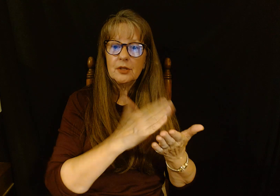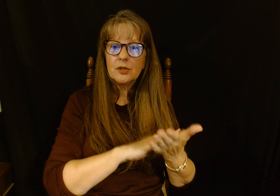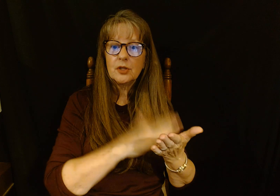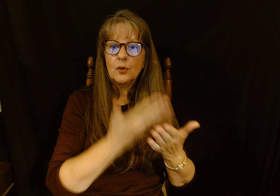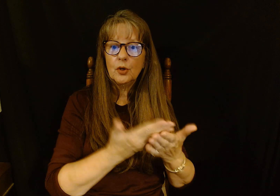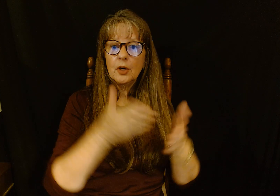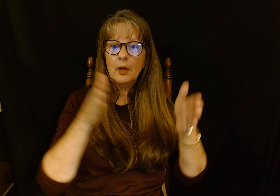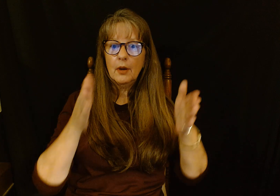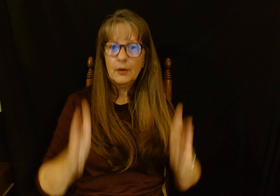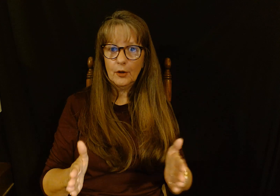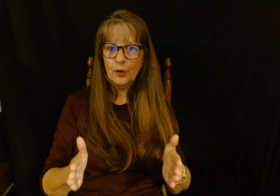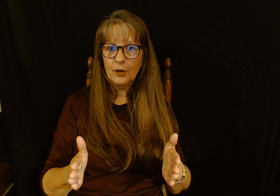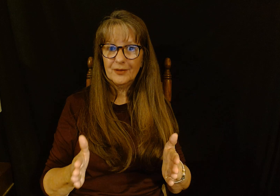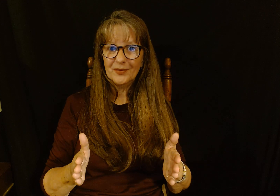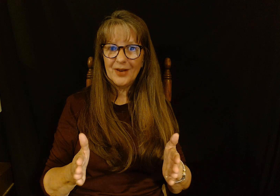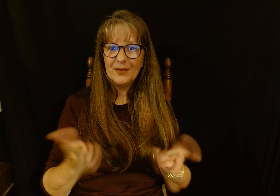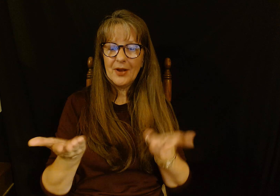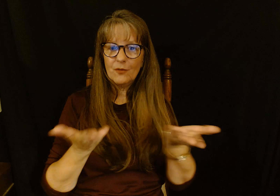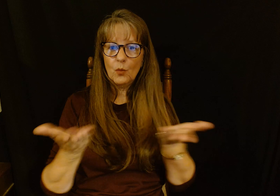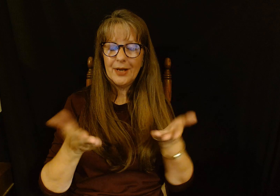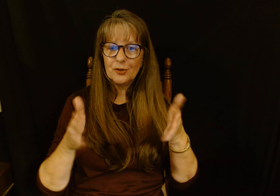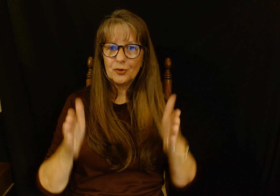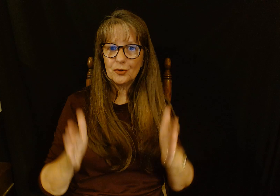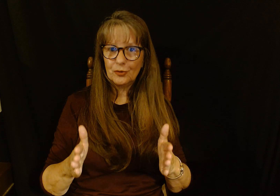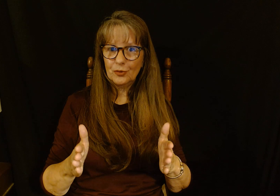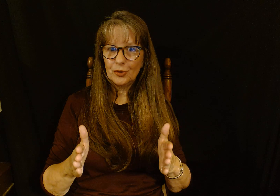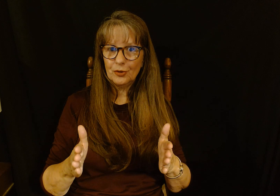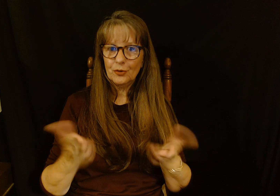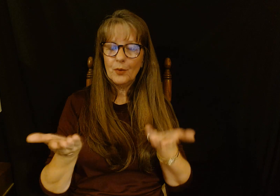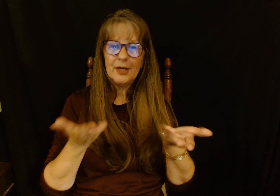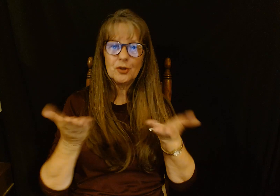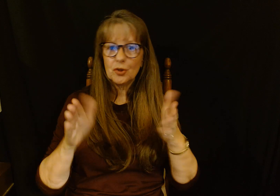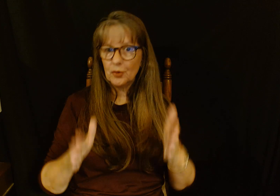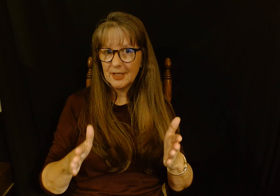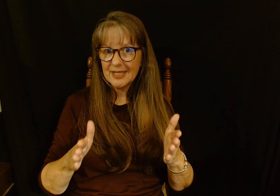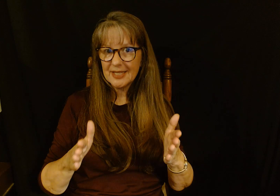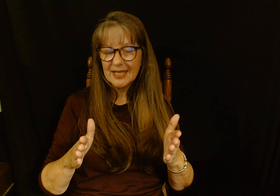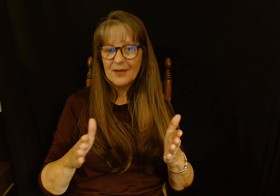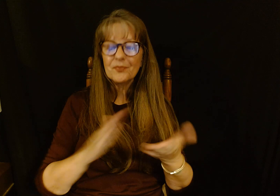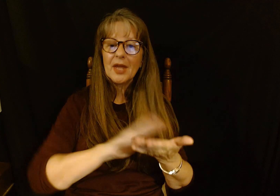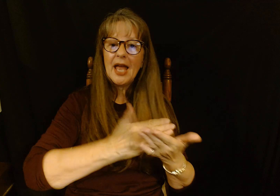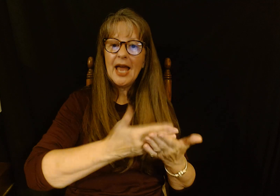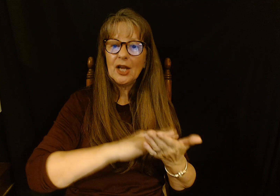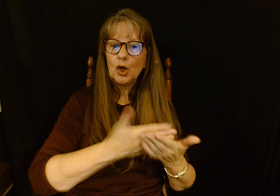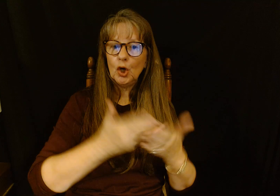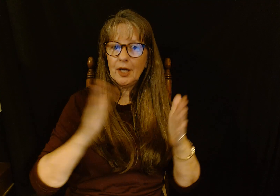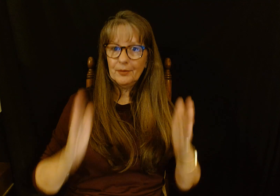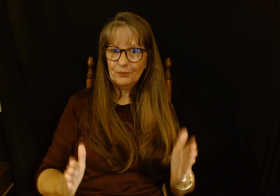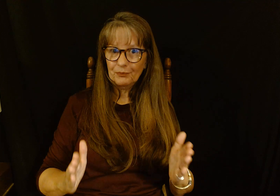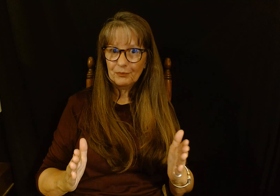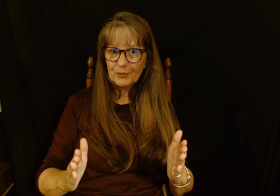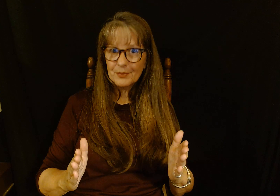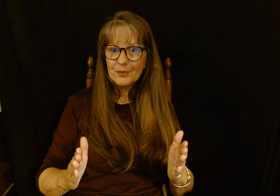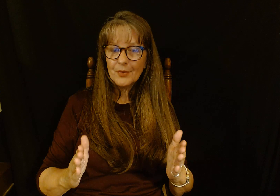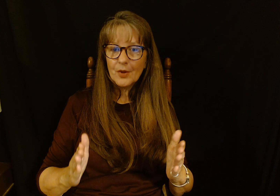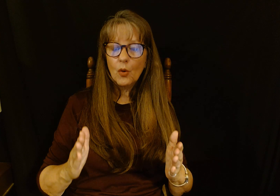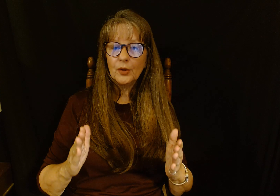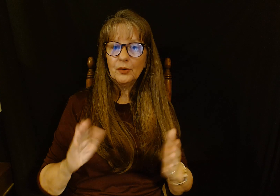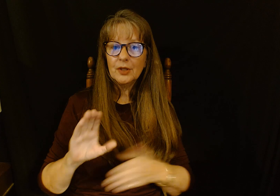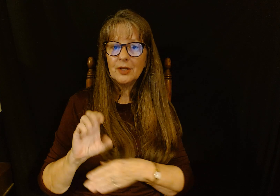So cooker, right? We have waiter, waitress, and a cook. Or you can have